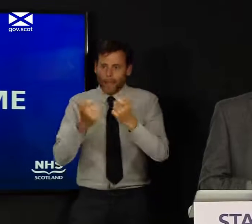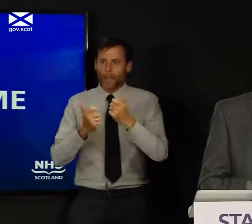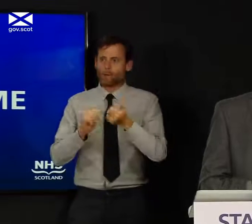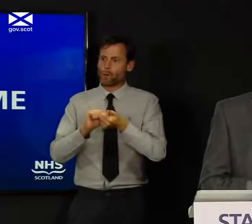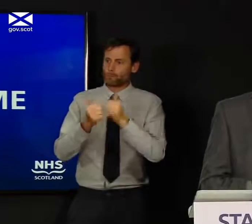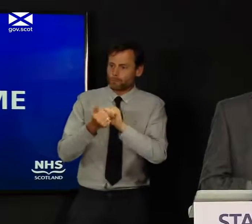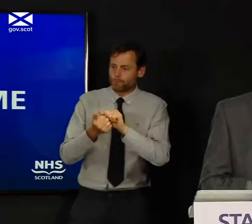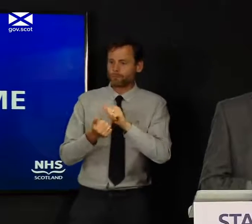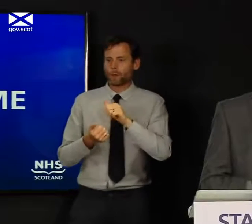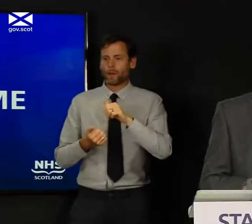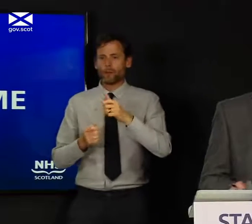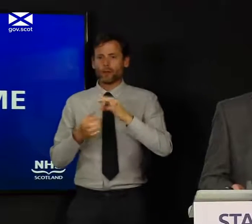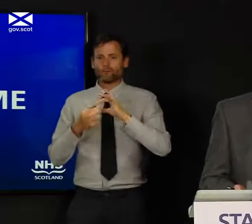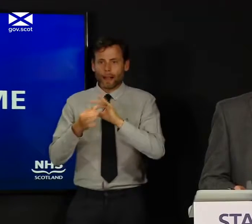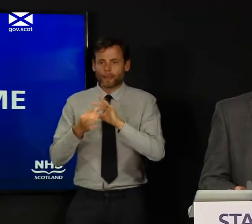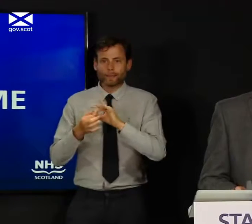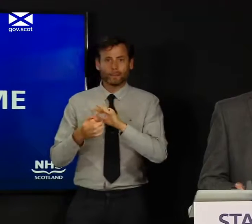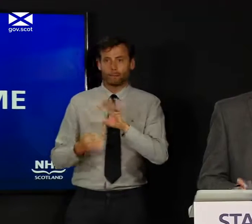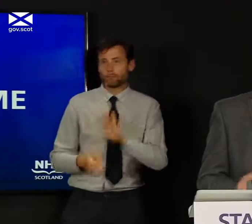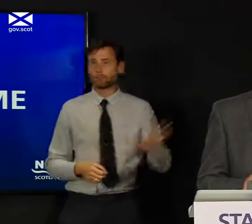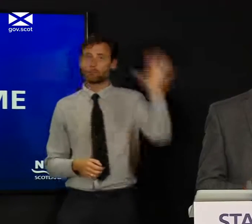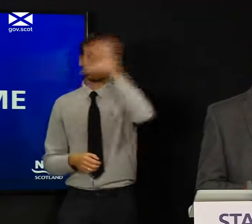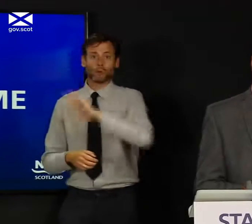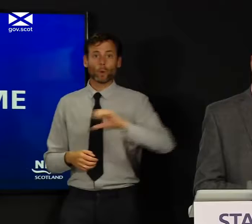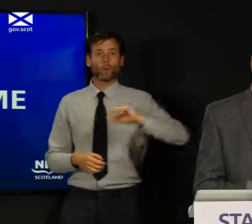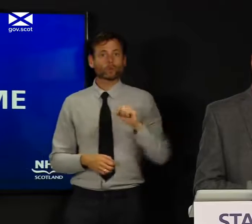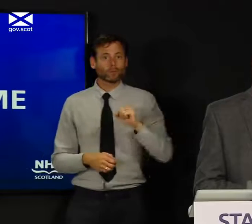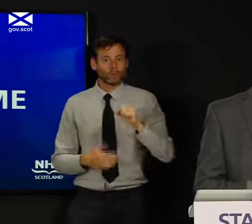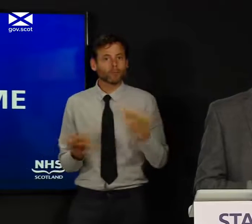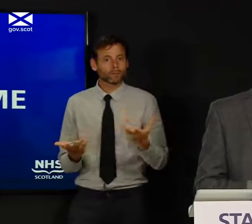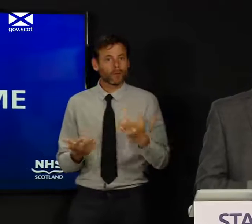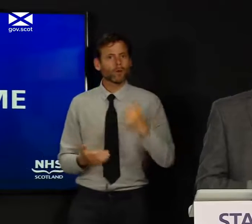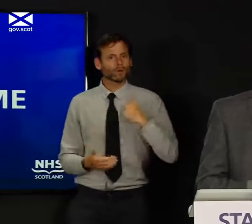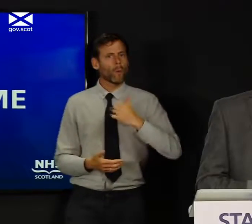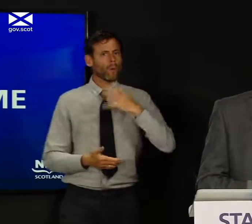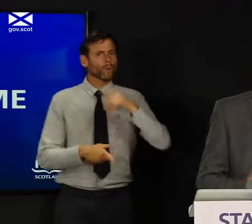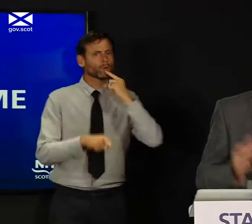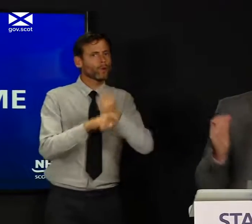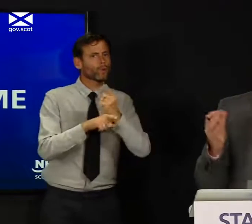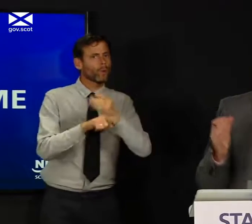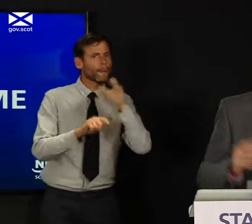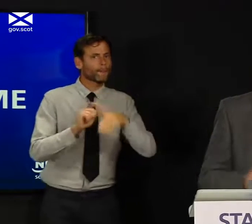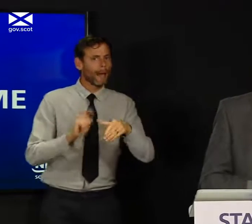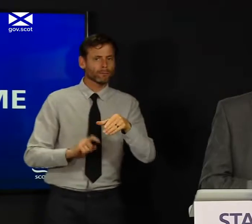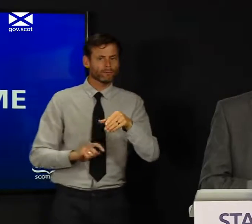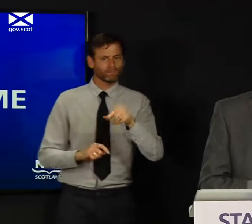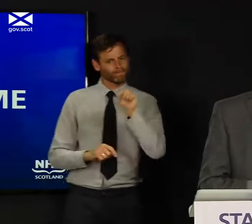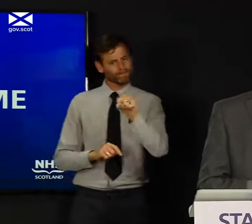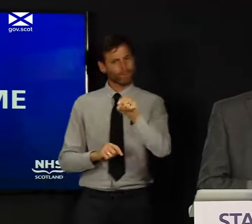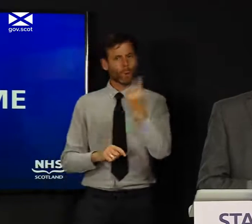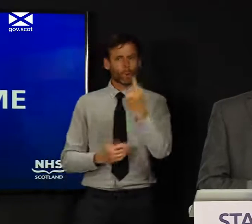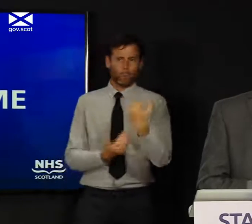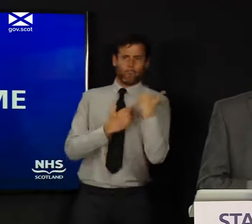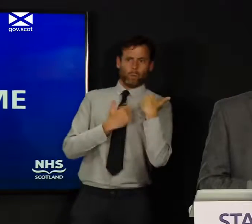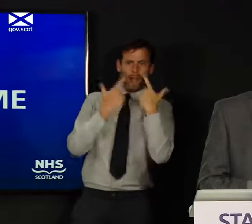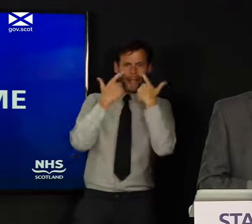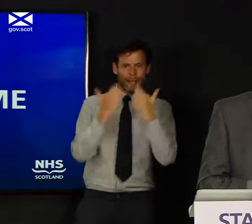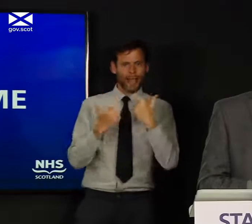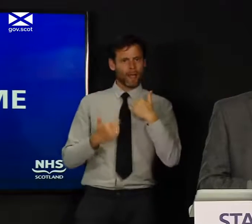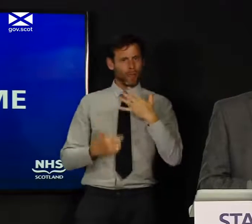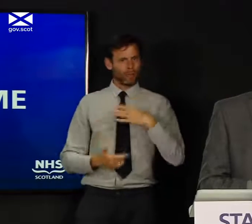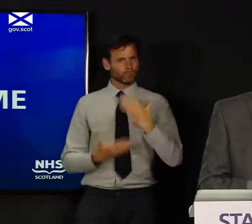friends and partners across Scotland. So this afternoon, I'd like to take the opportunity with the Cabinet Secretary to recognise and